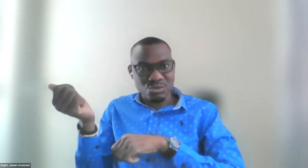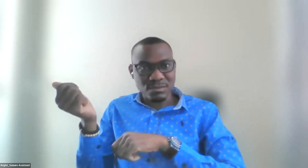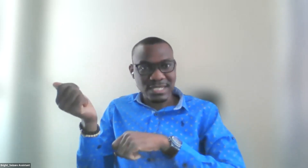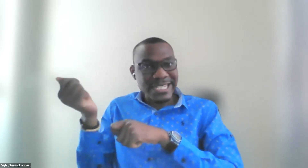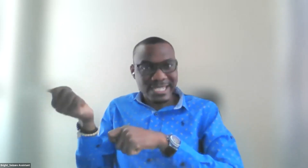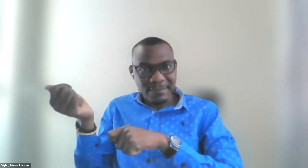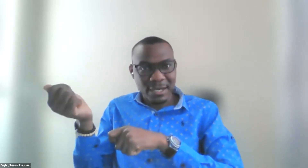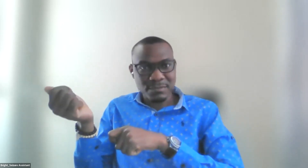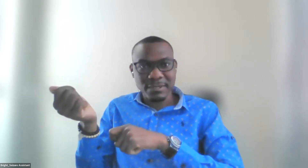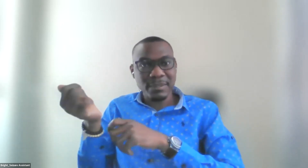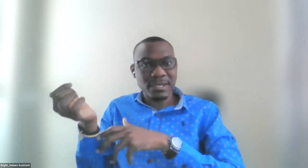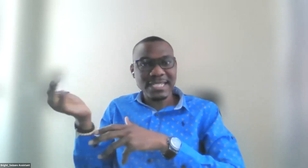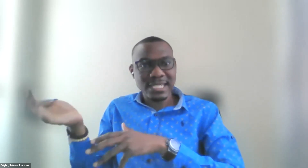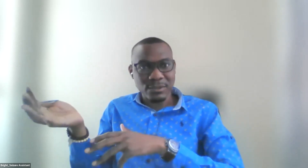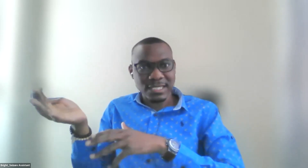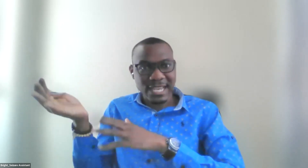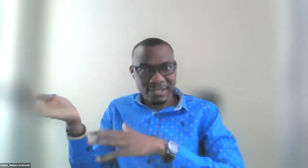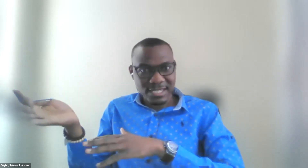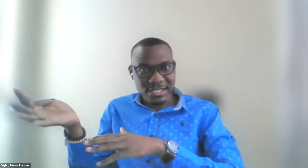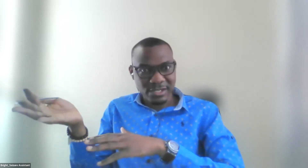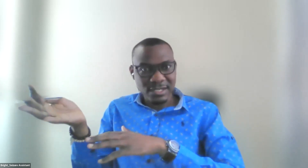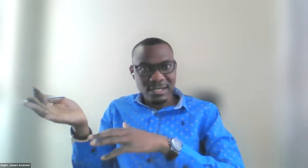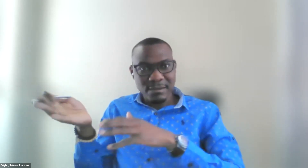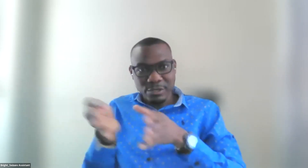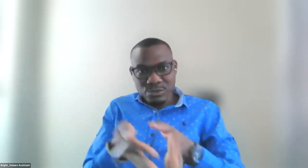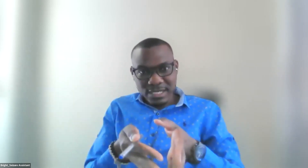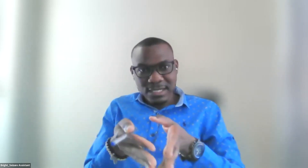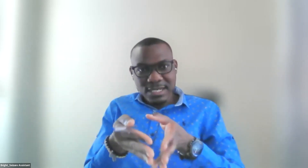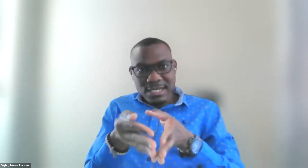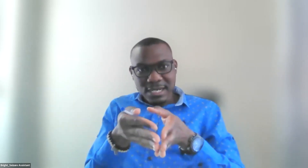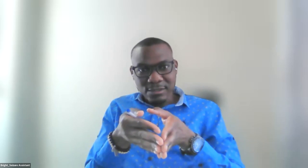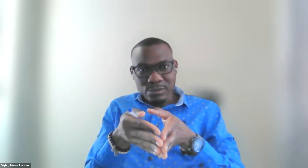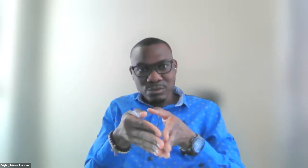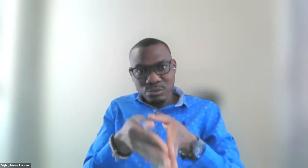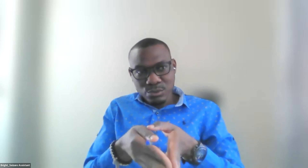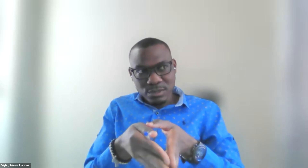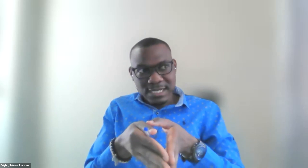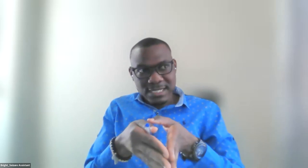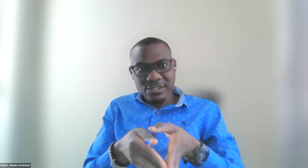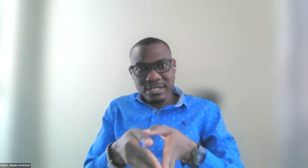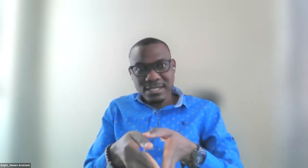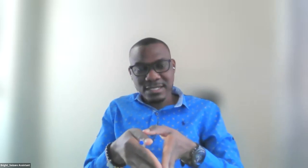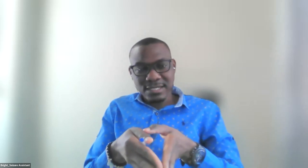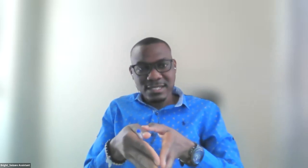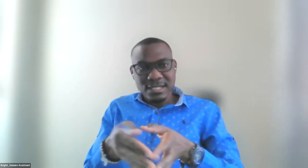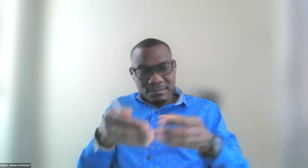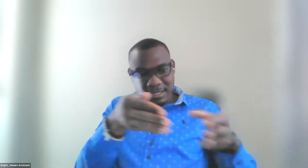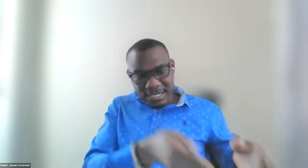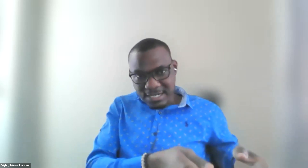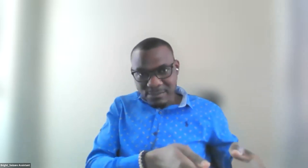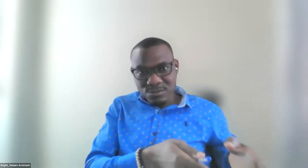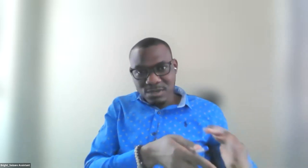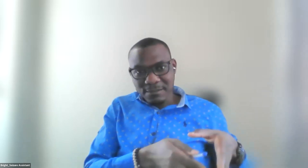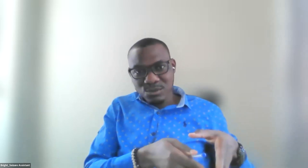the bedroom, in the same house, but people can tell that they're having a seizure. Or using or through seizure assistant,